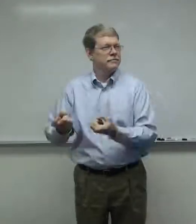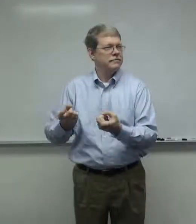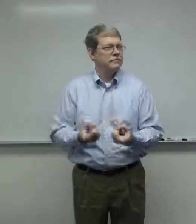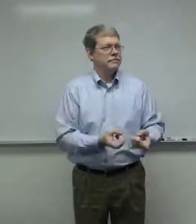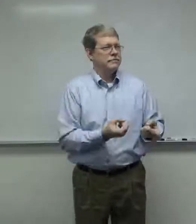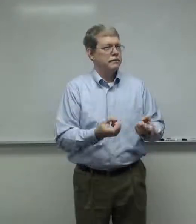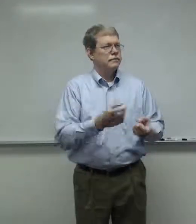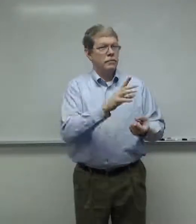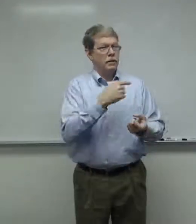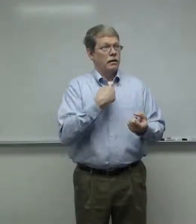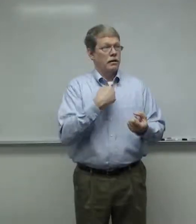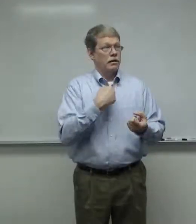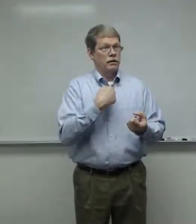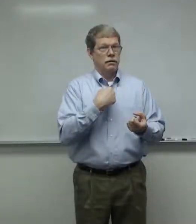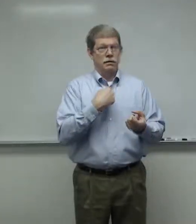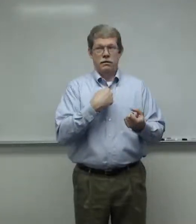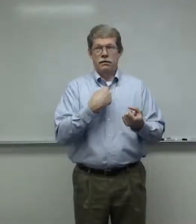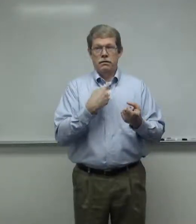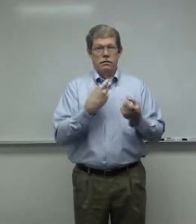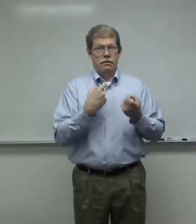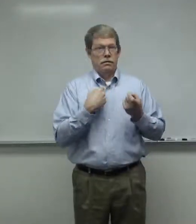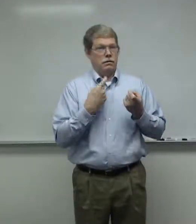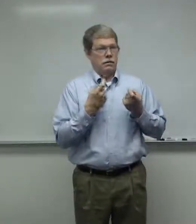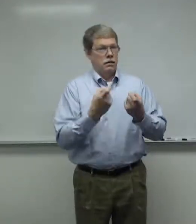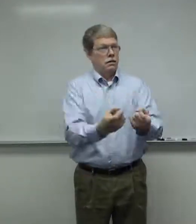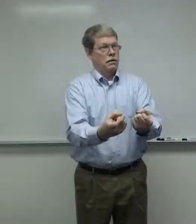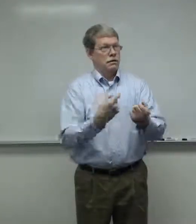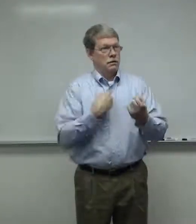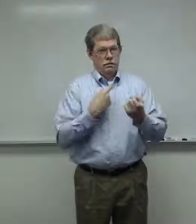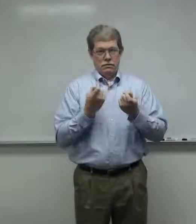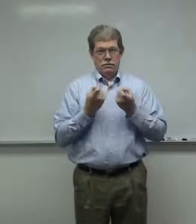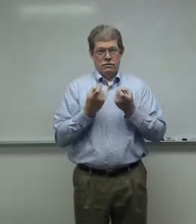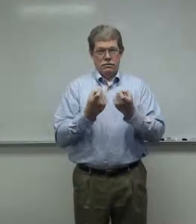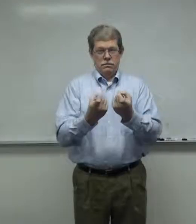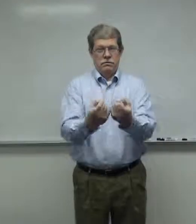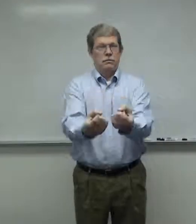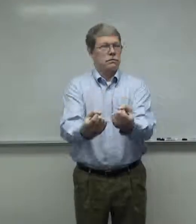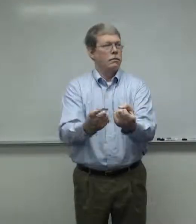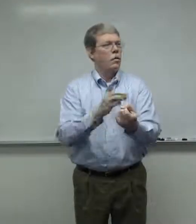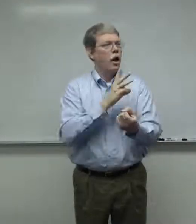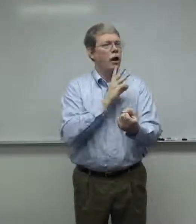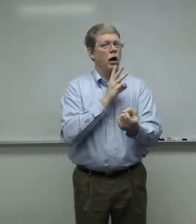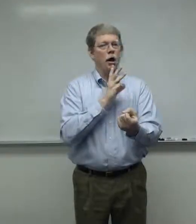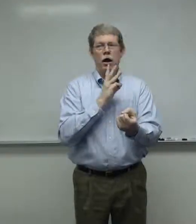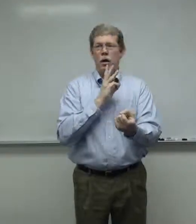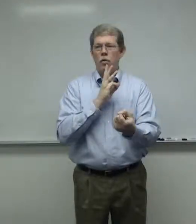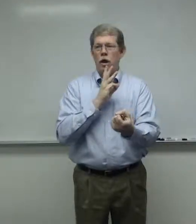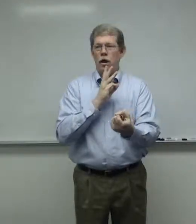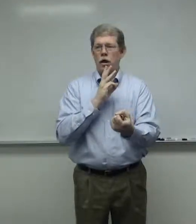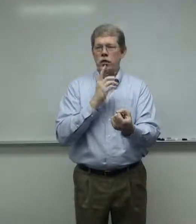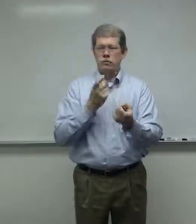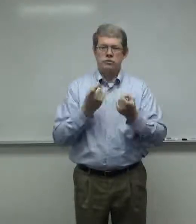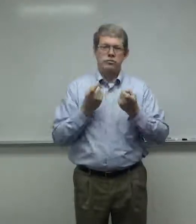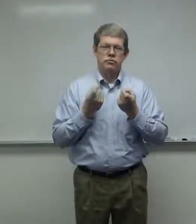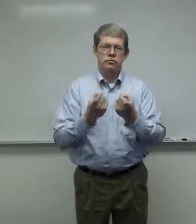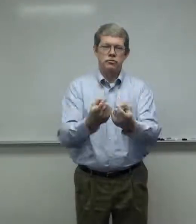your fingers, your index fingers to ski. When I ski, there's also water